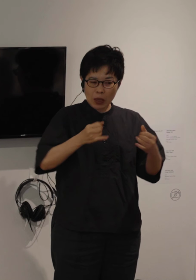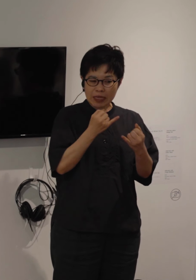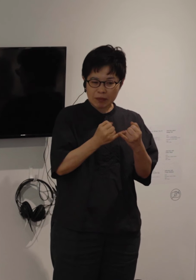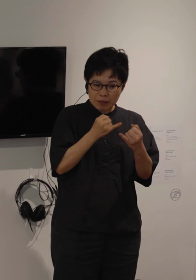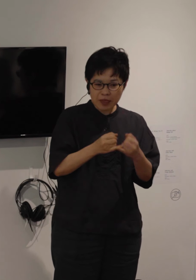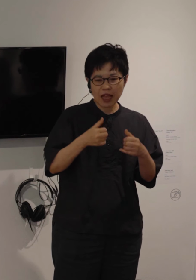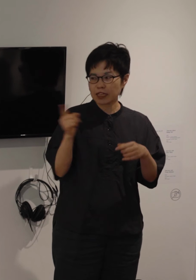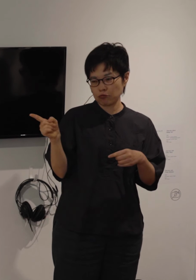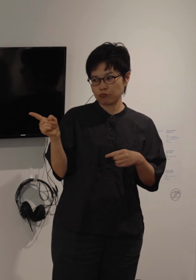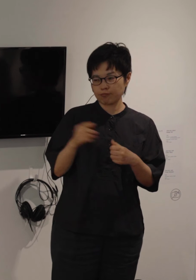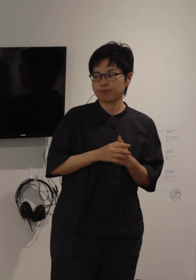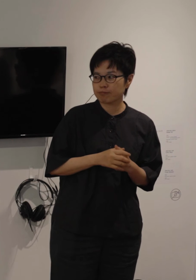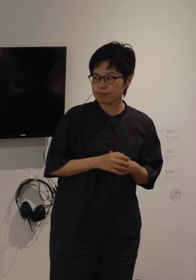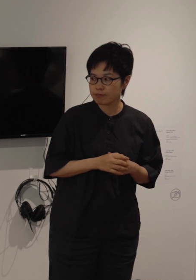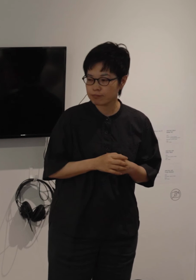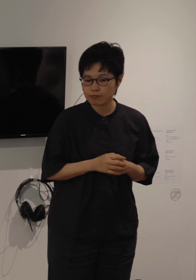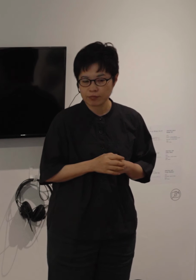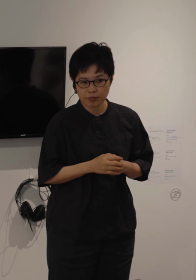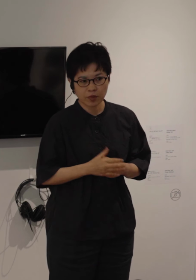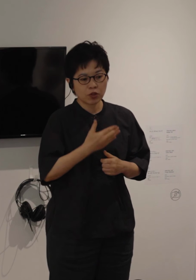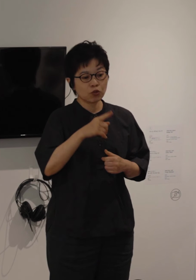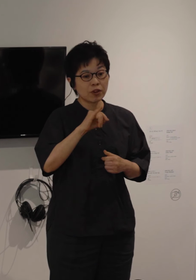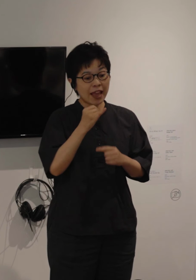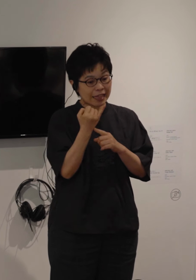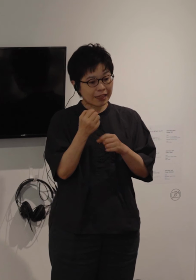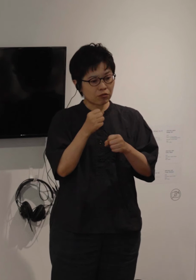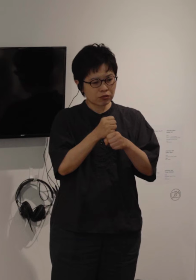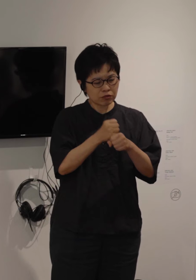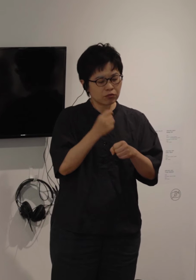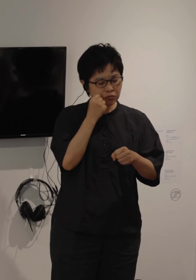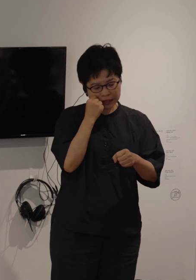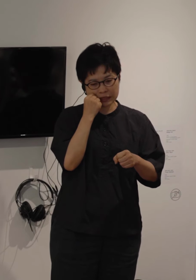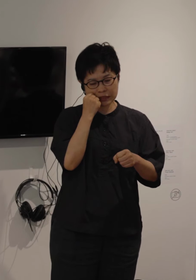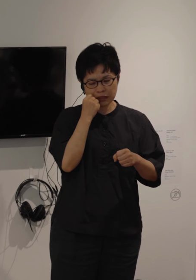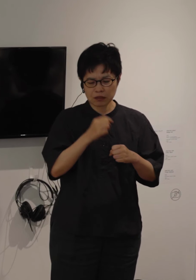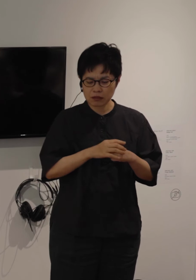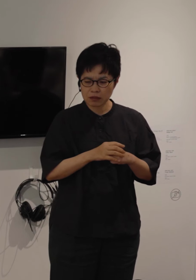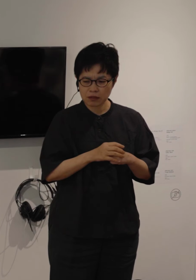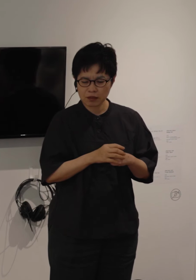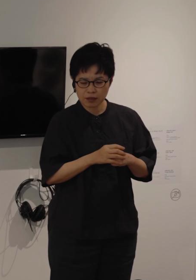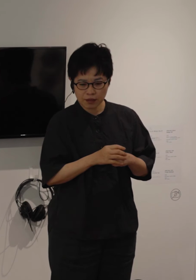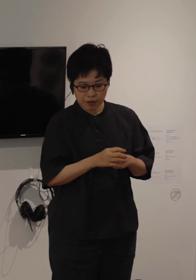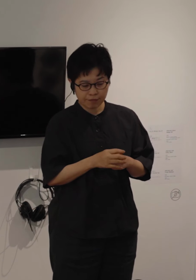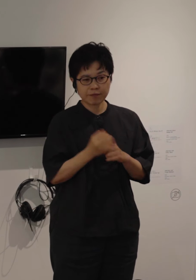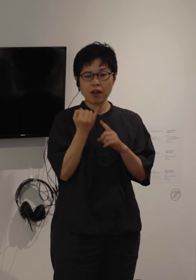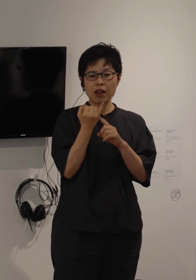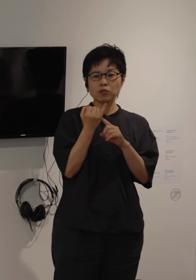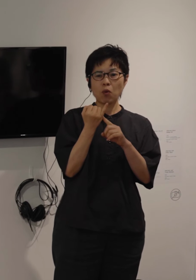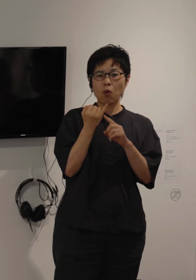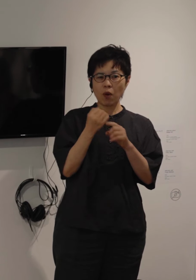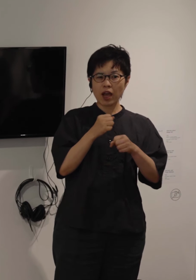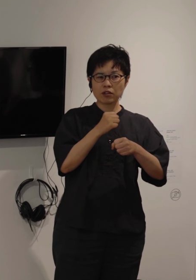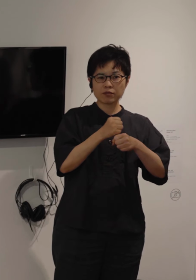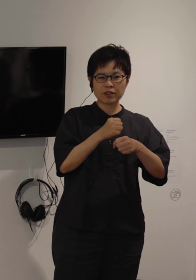actually use clay, because clay is too hard for her to use, because she has an energy limiting condition, meaning she has